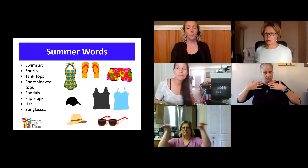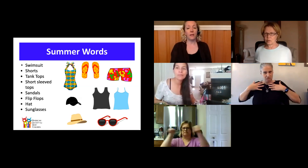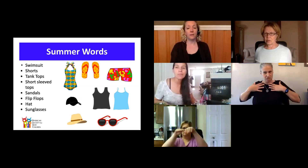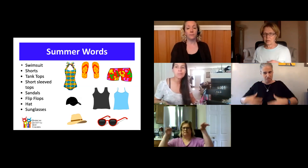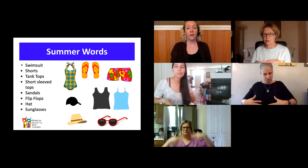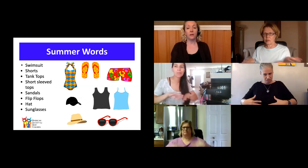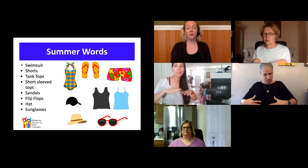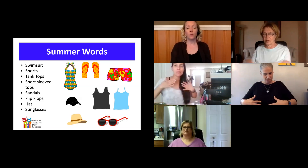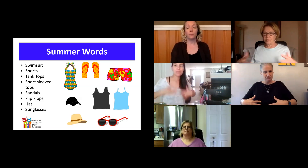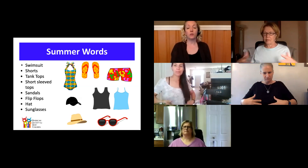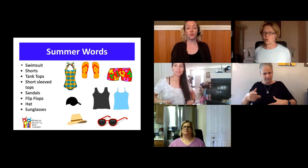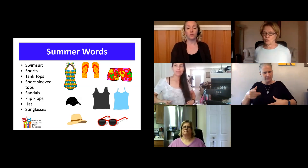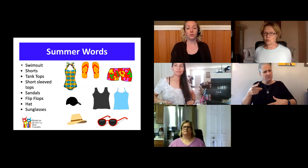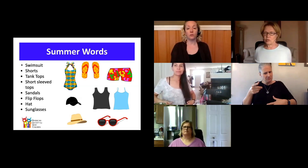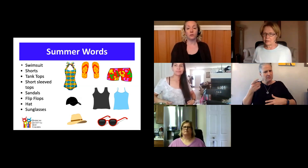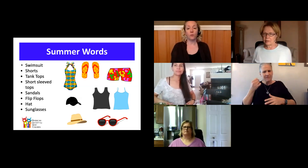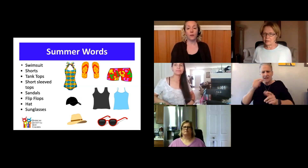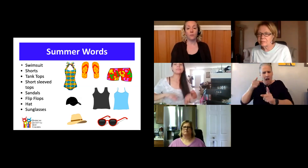So swimsuit.